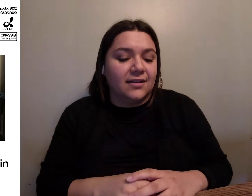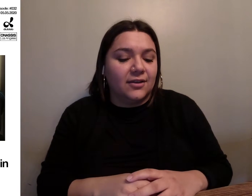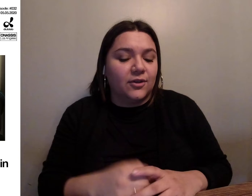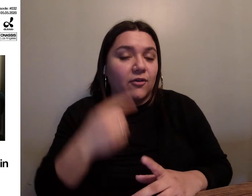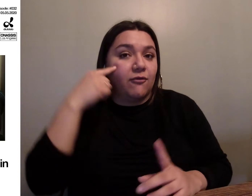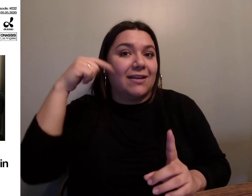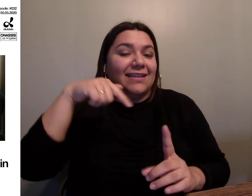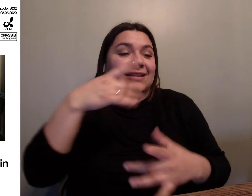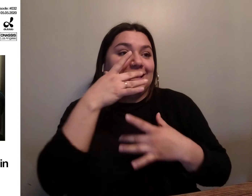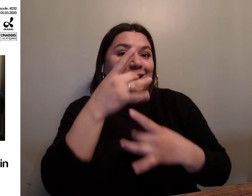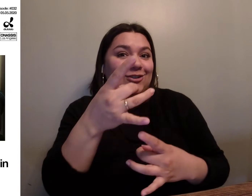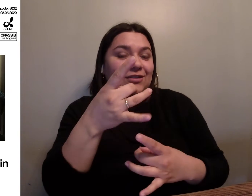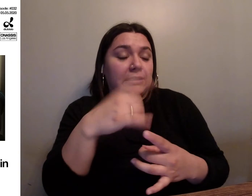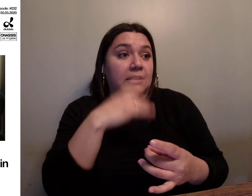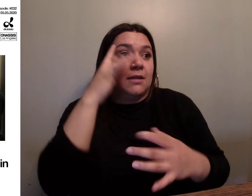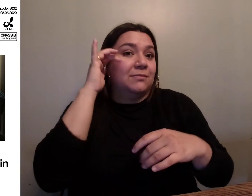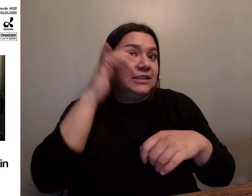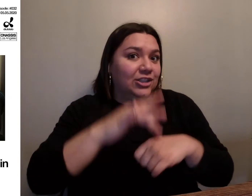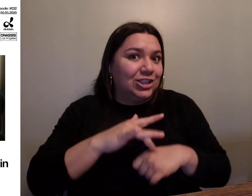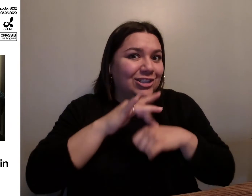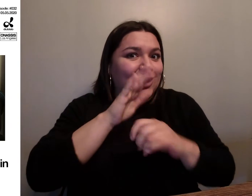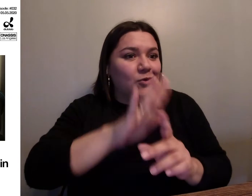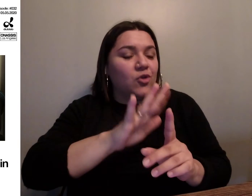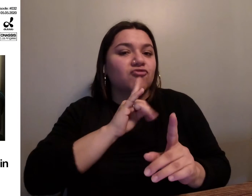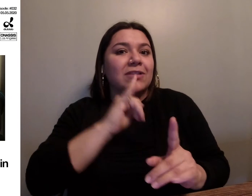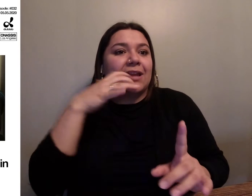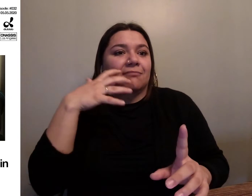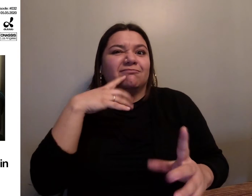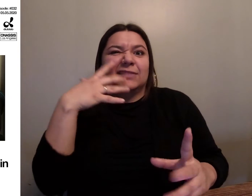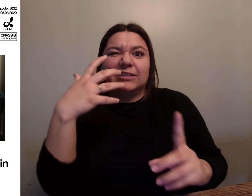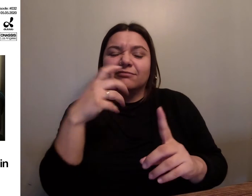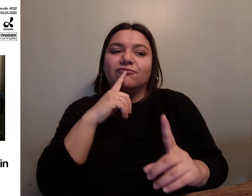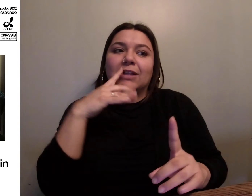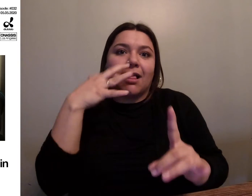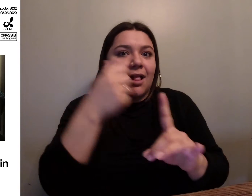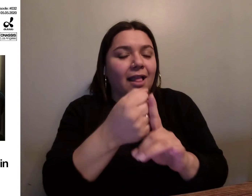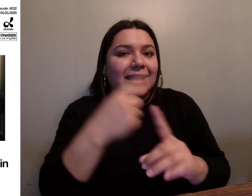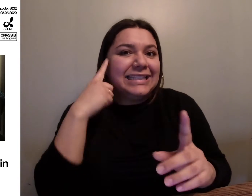you started, because I must say that is fascinating.